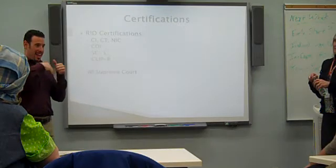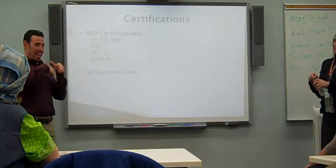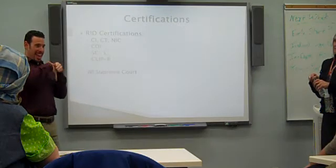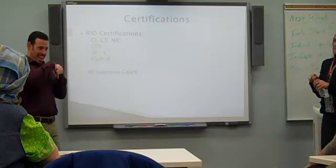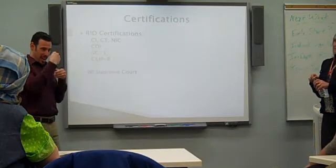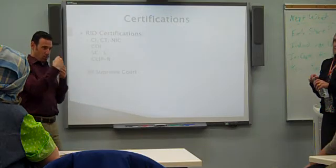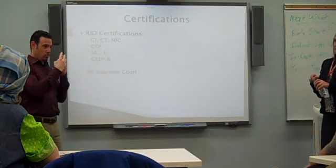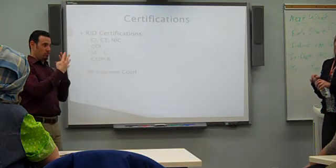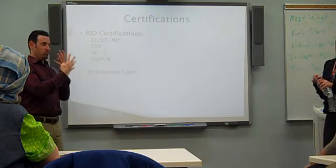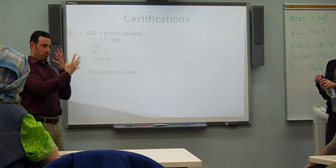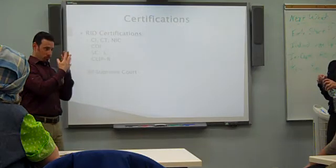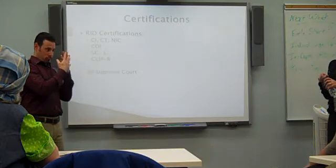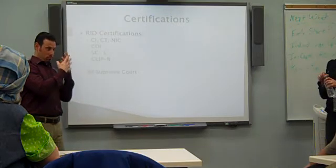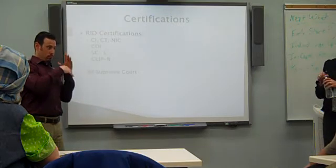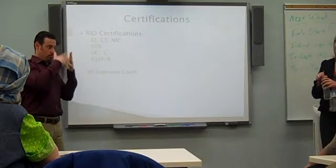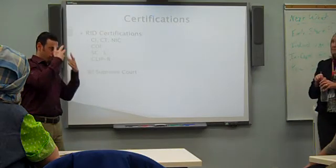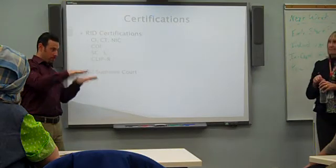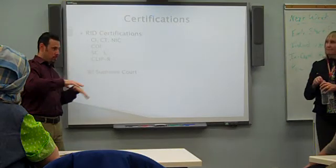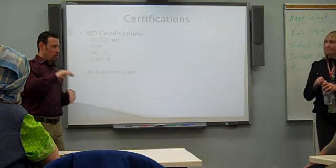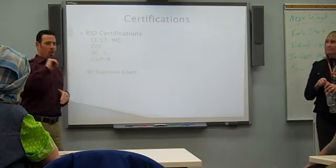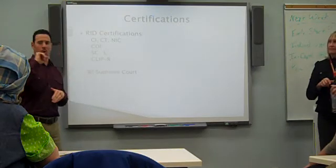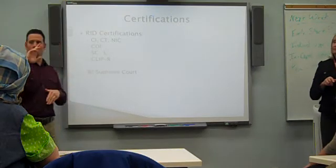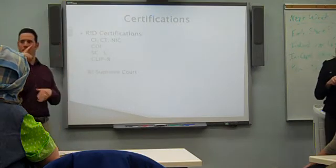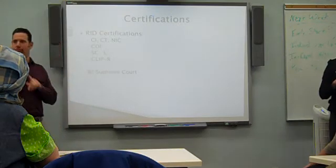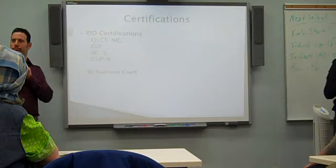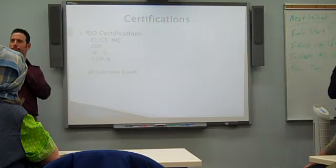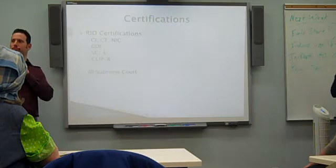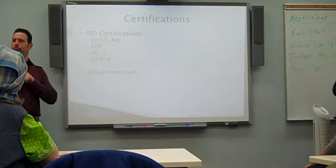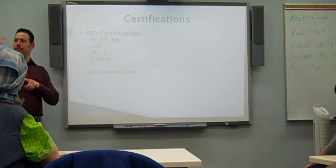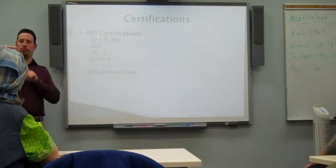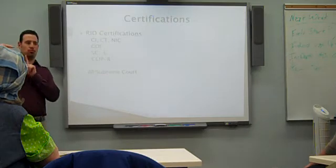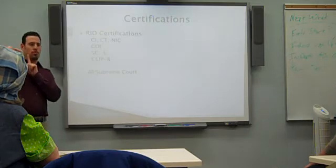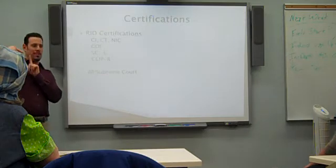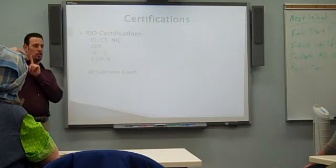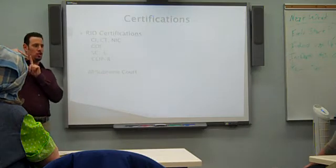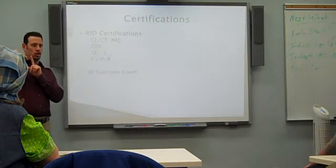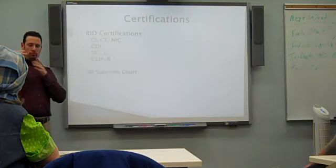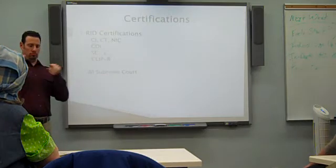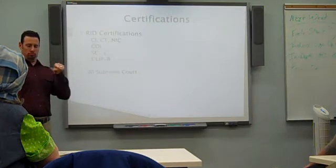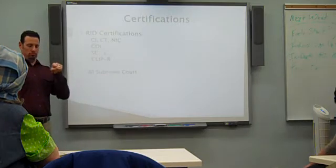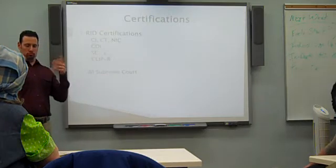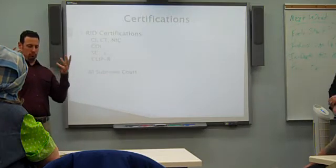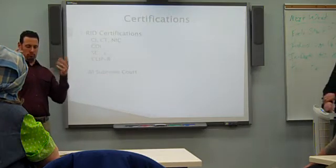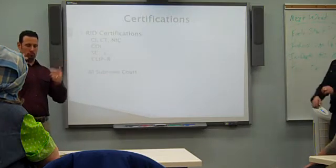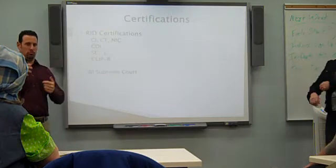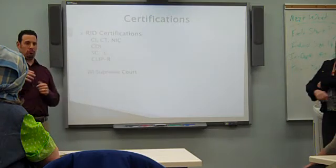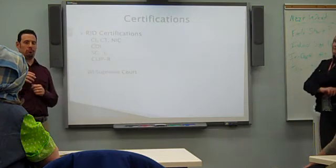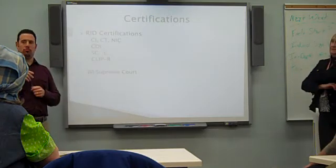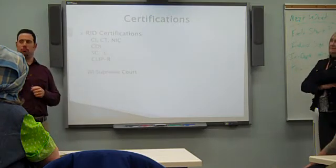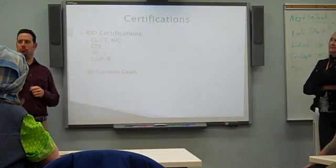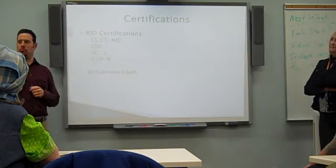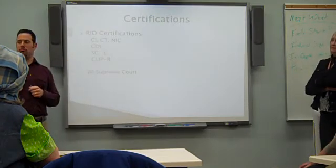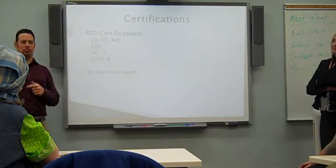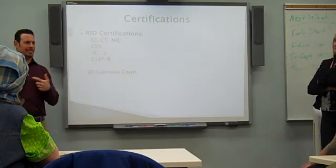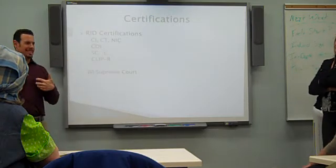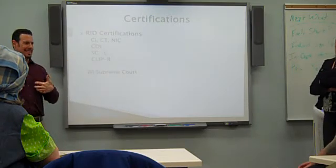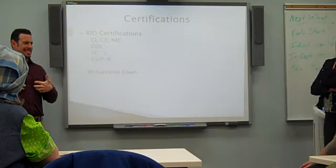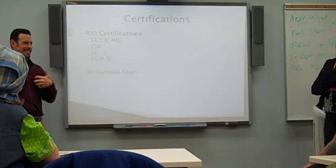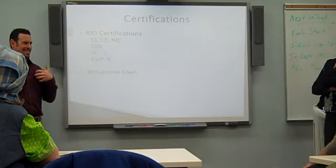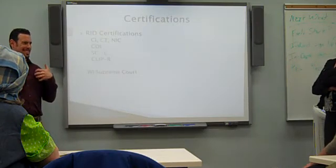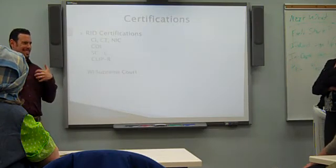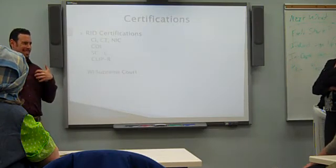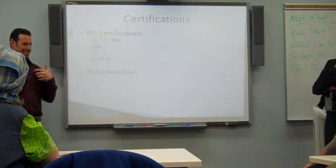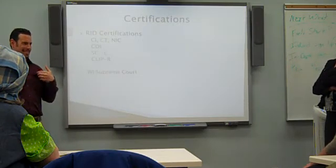Whenever they break a law, the parole officer always is judging them. When they go out of jail, they're always being monitored when they get out.